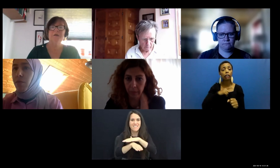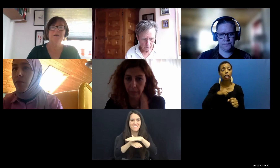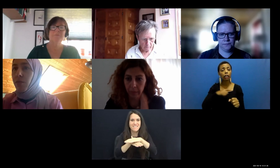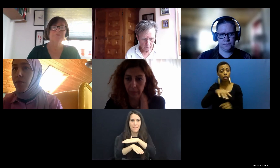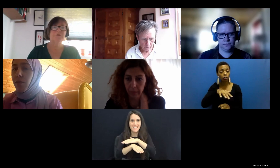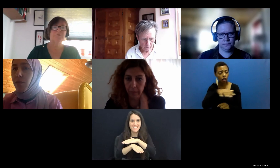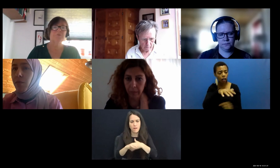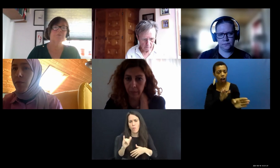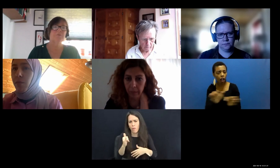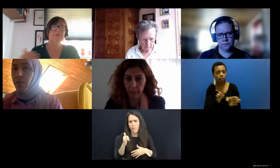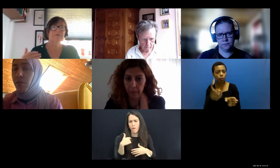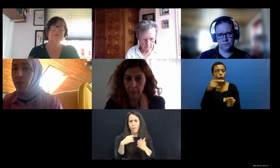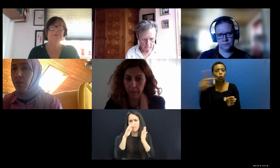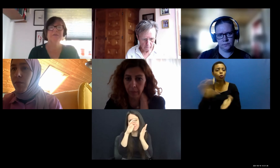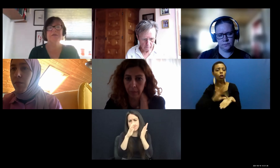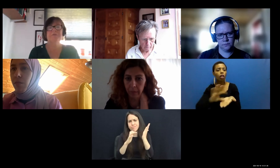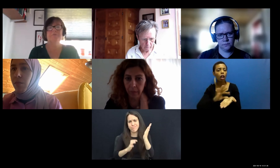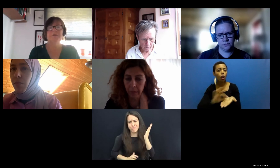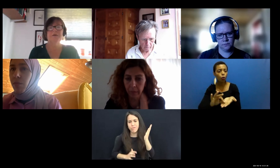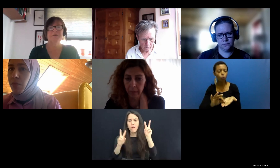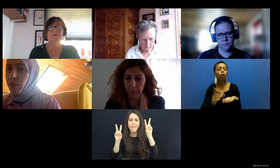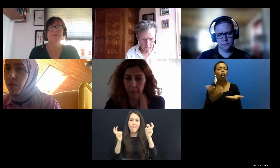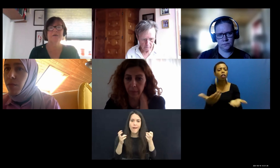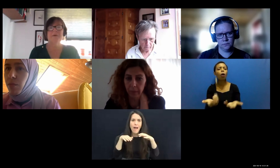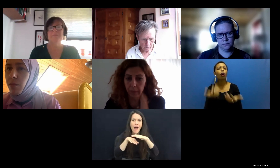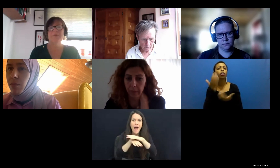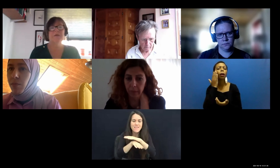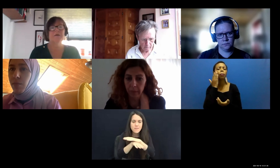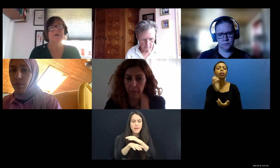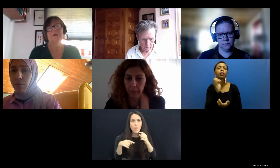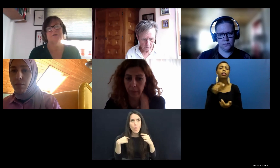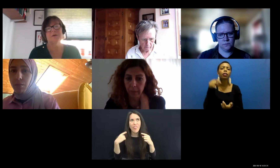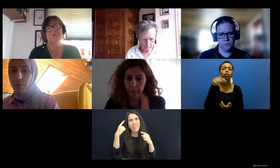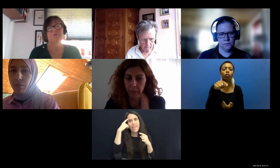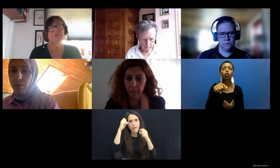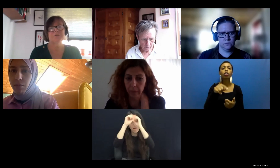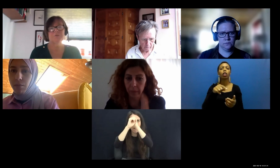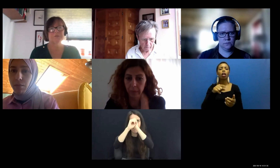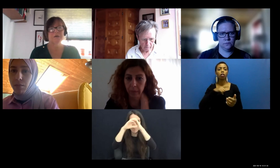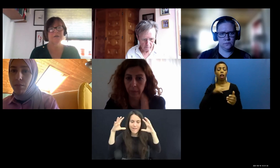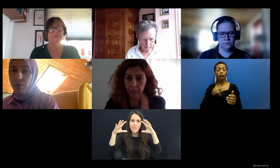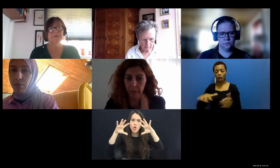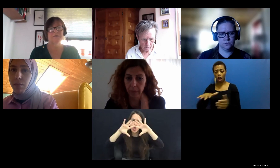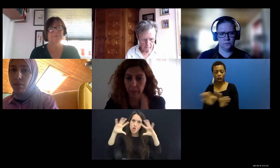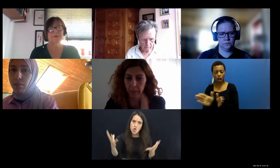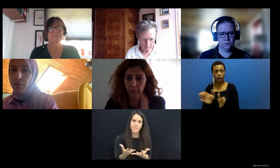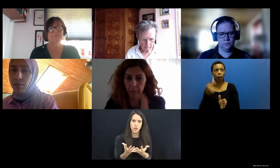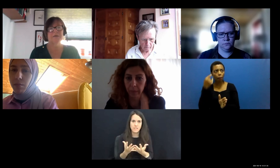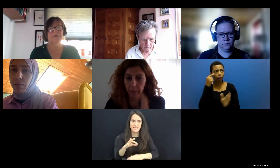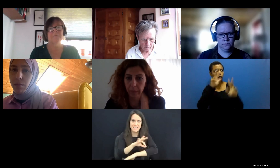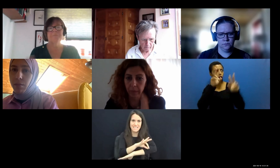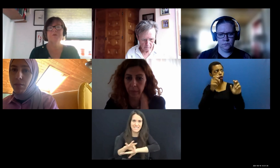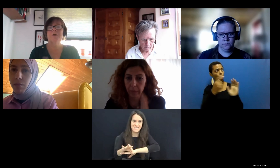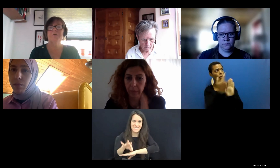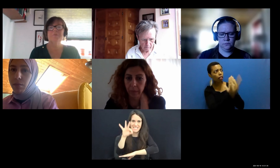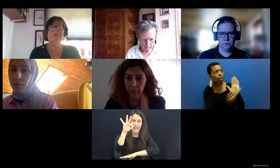And so accessibility here we're thinking about is about universal design. It's about